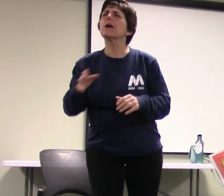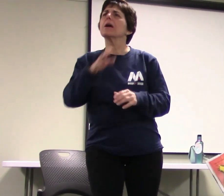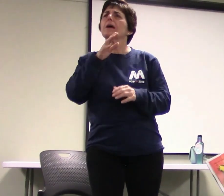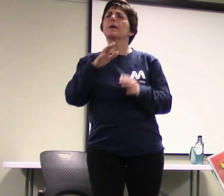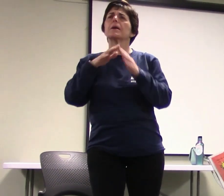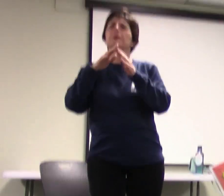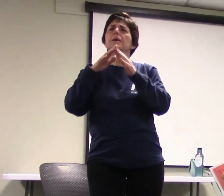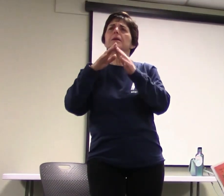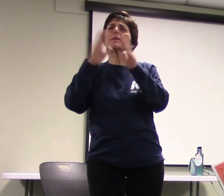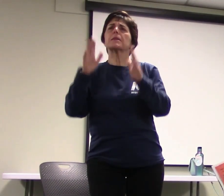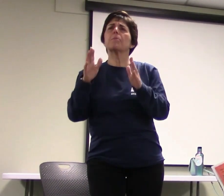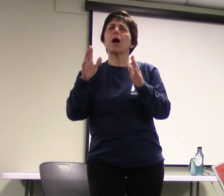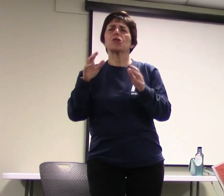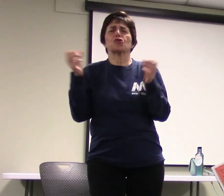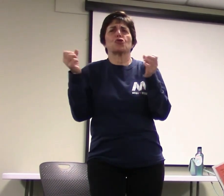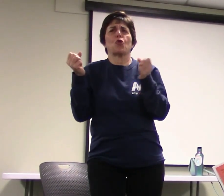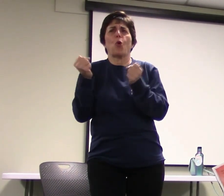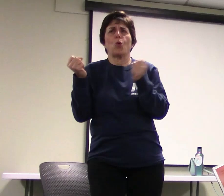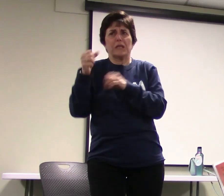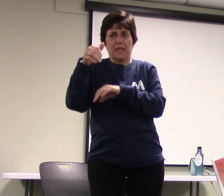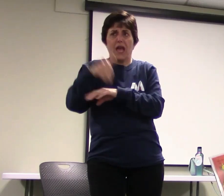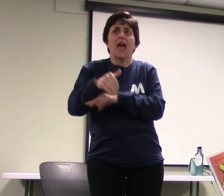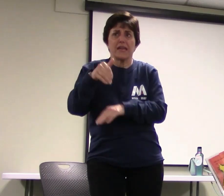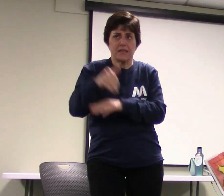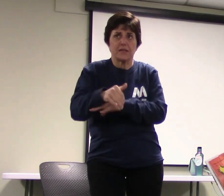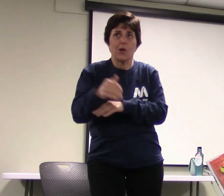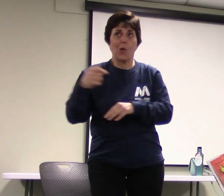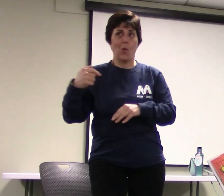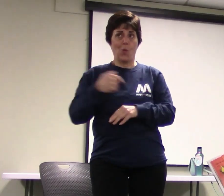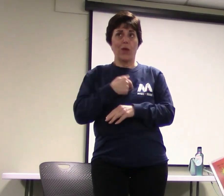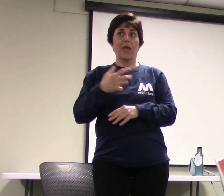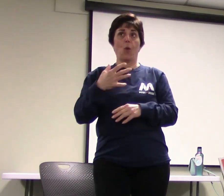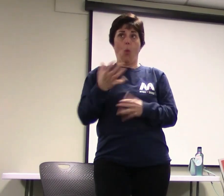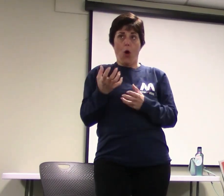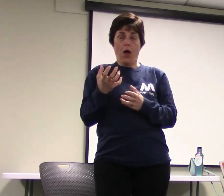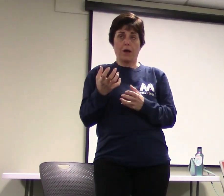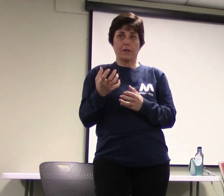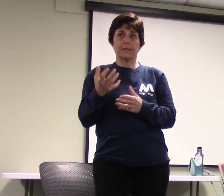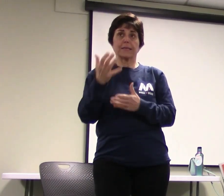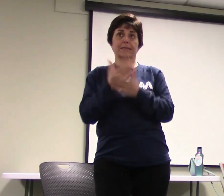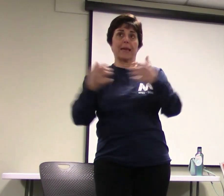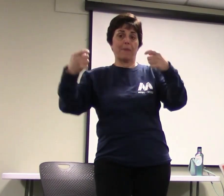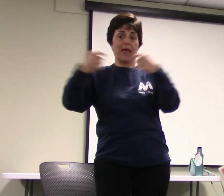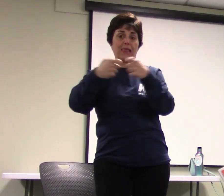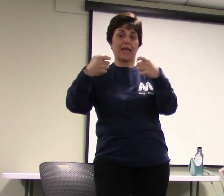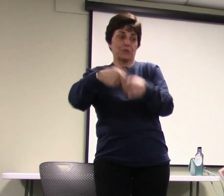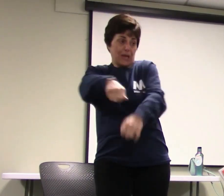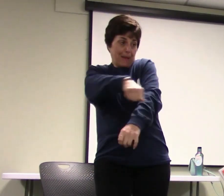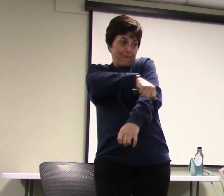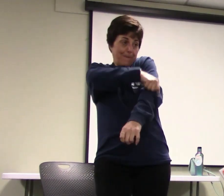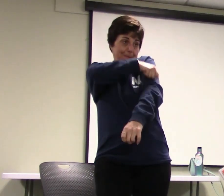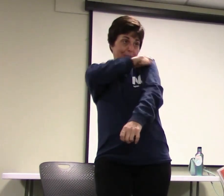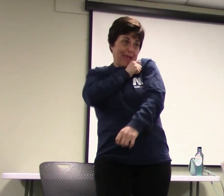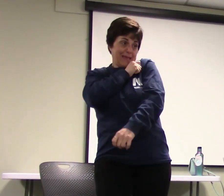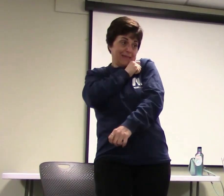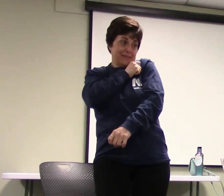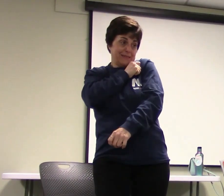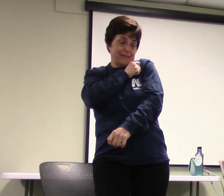is very cold at night. We'd like some electric